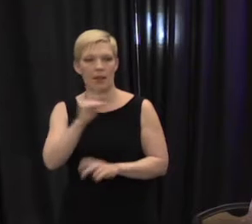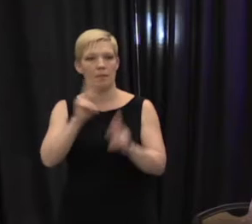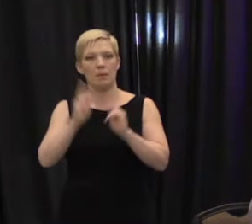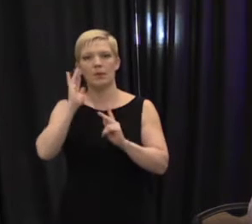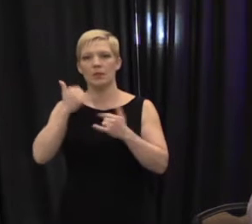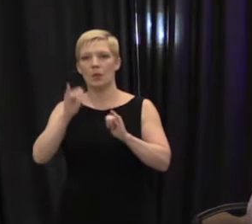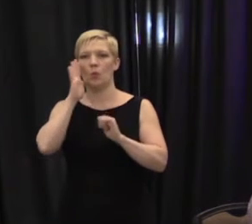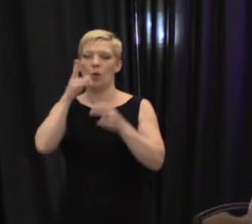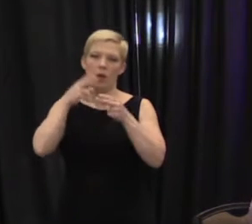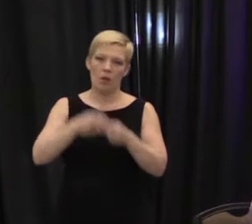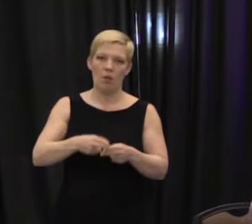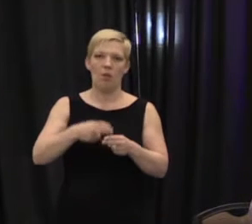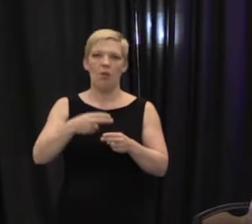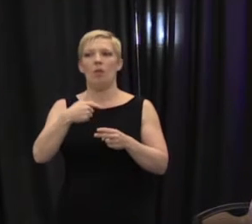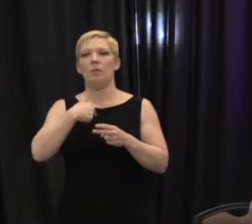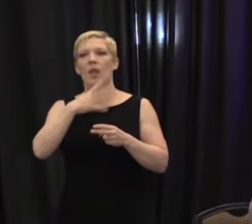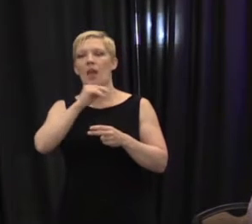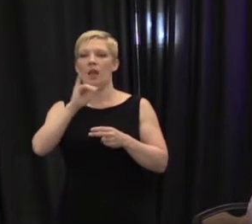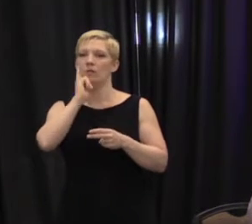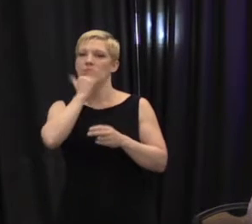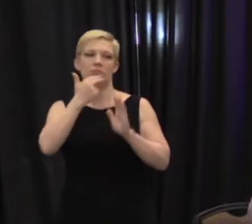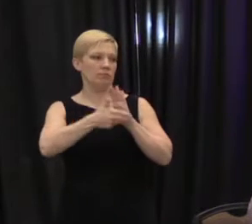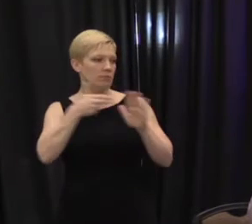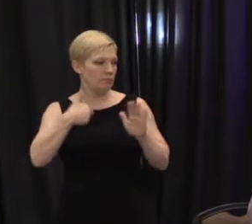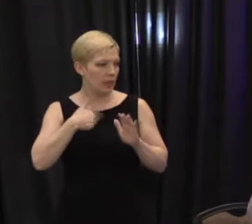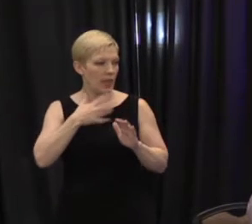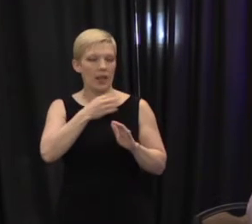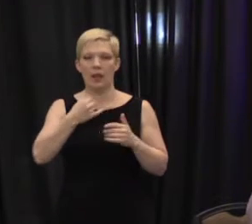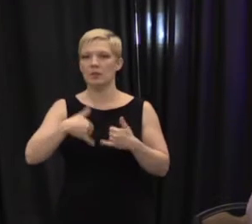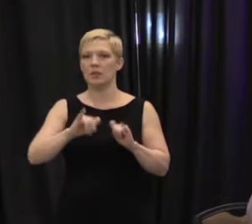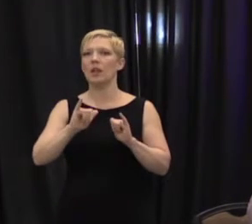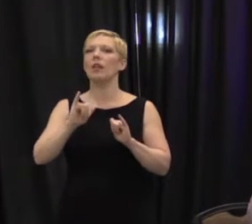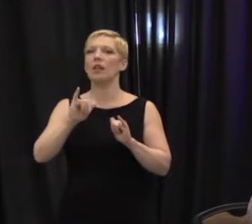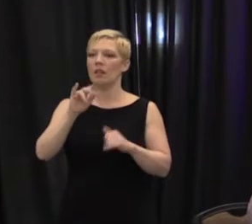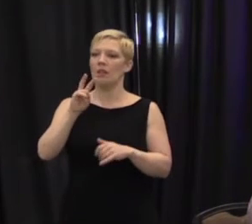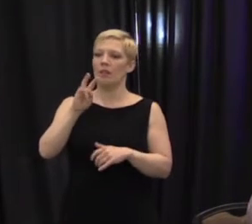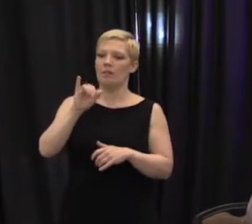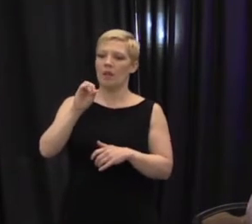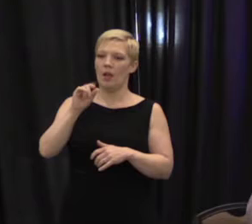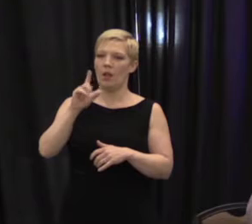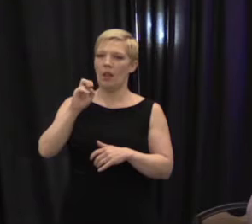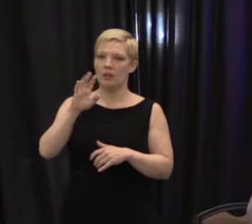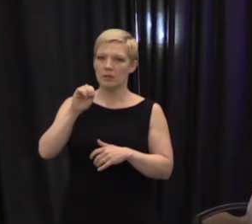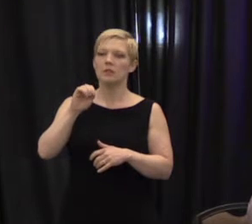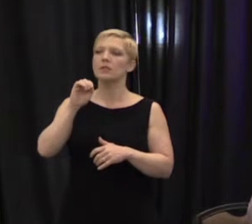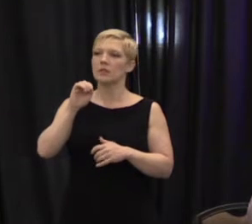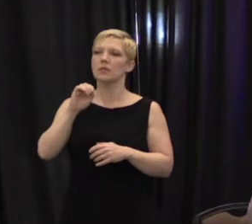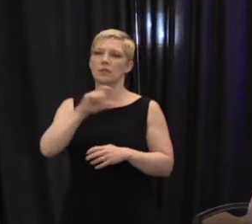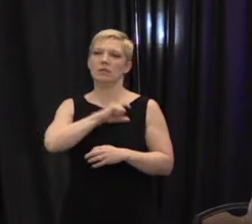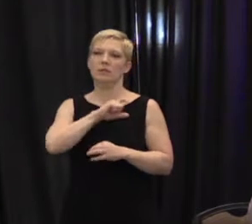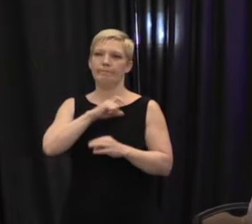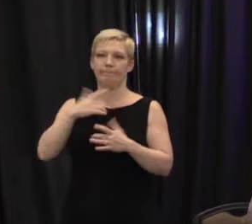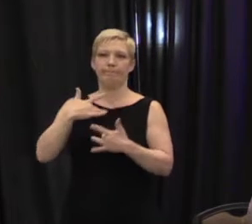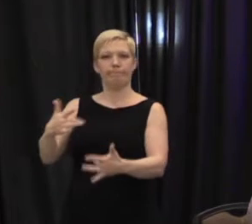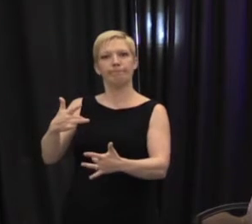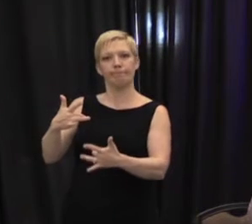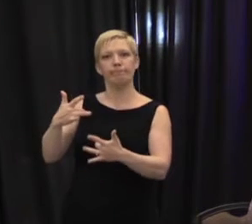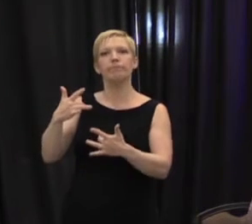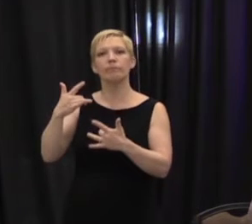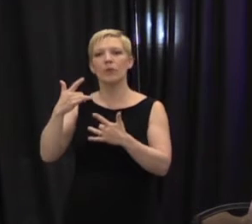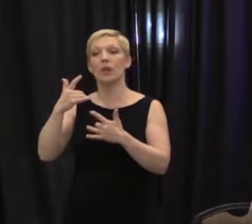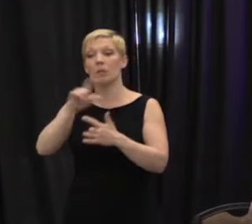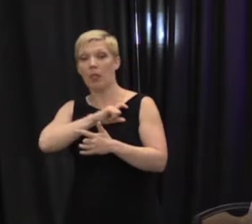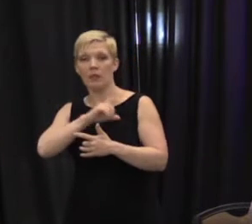say names and misgender me, and I'm still going to be susceptible to violence on the streets, both by police and by people on the